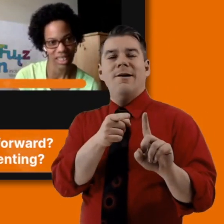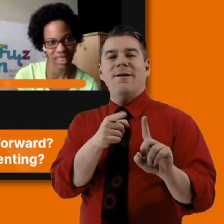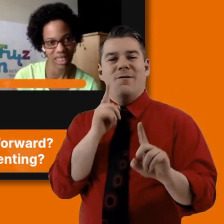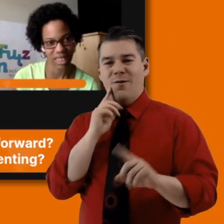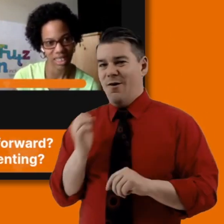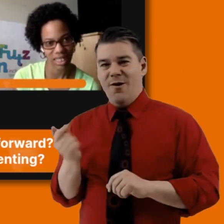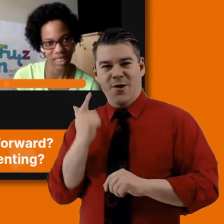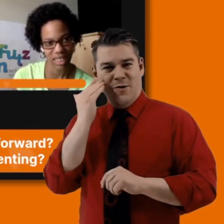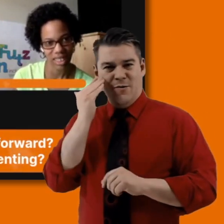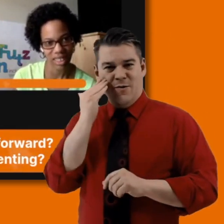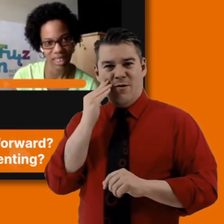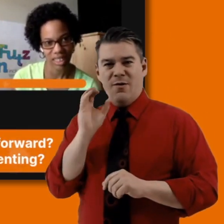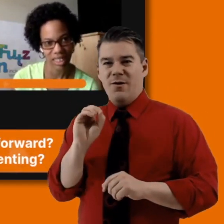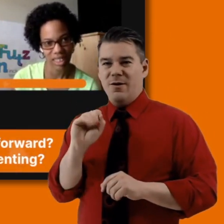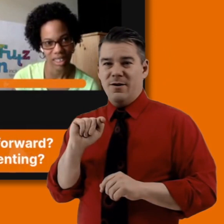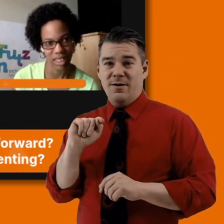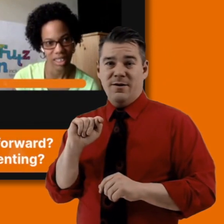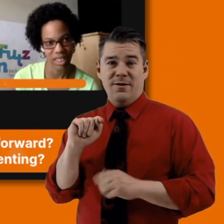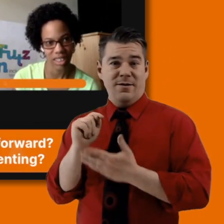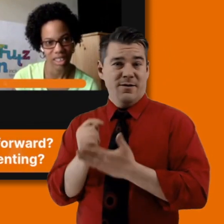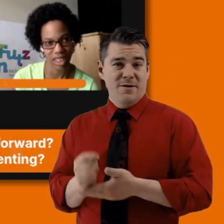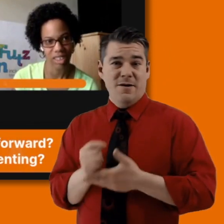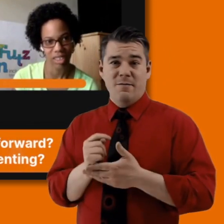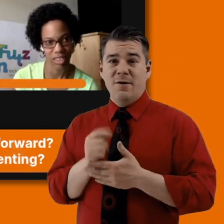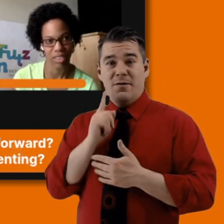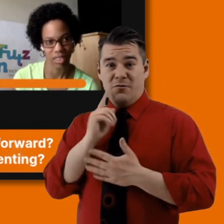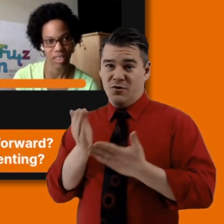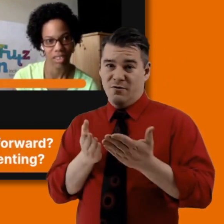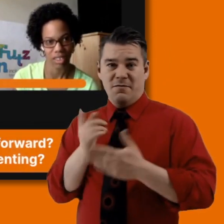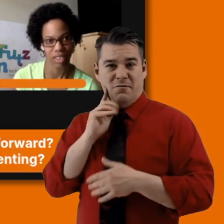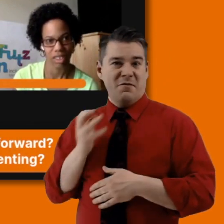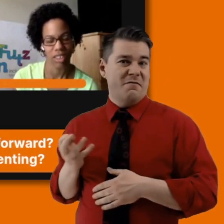to know that occupational therapy is the service of the